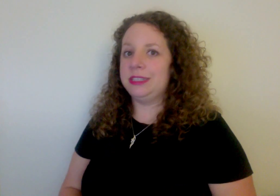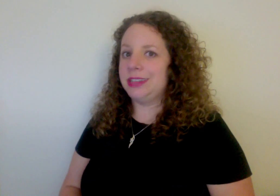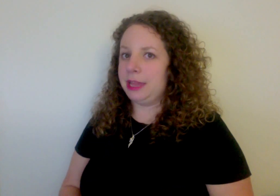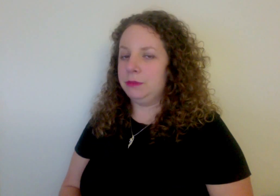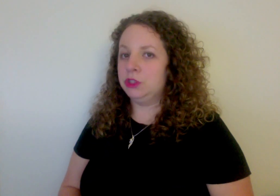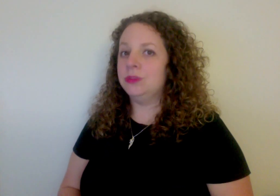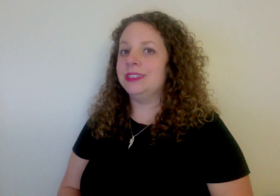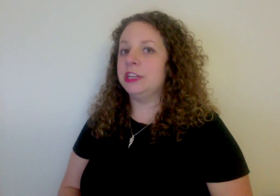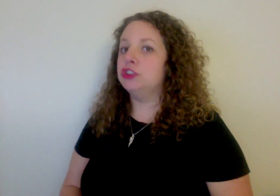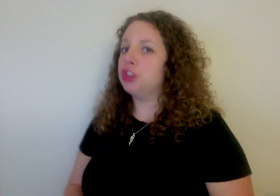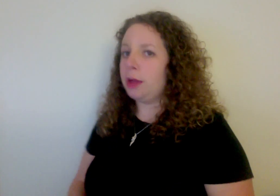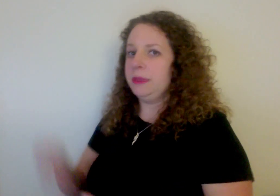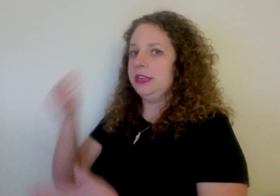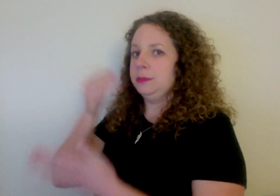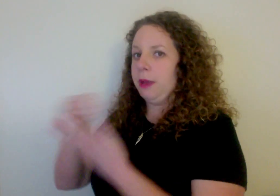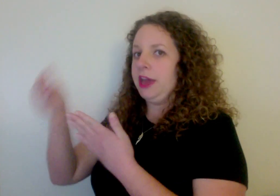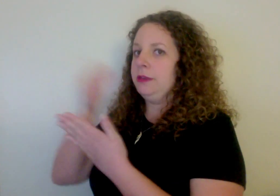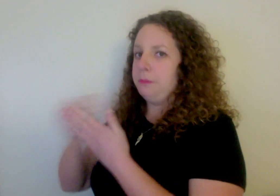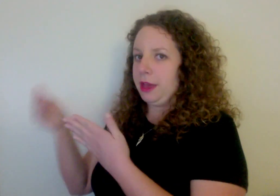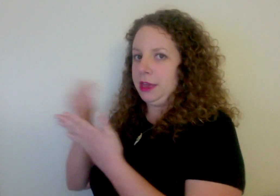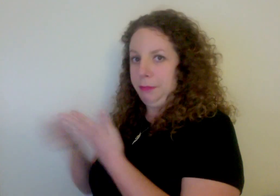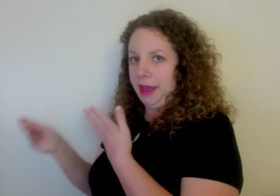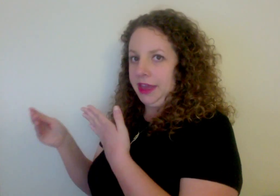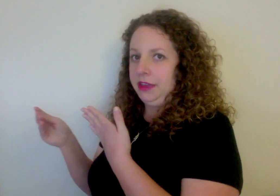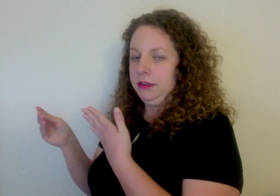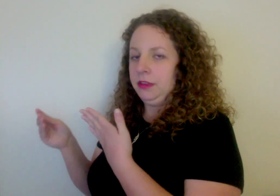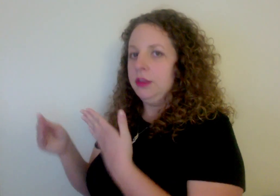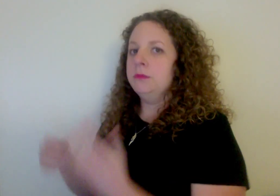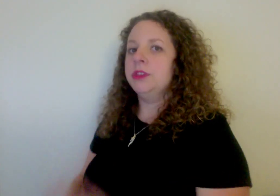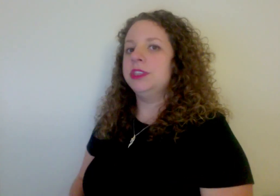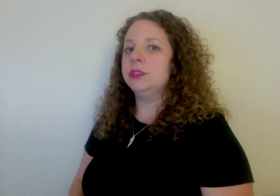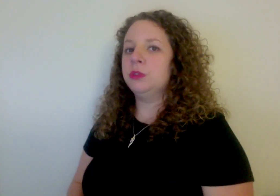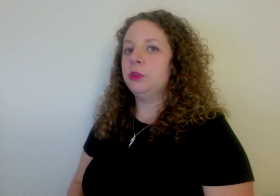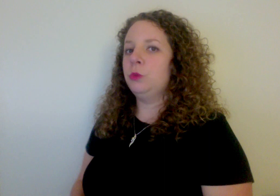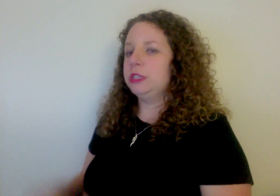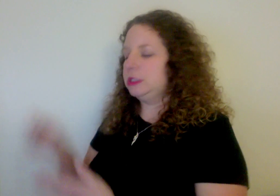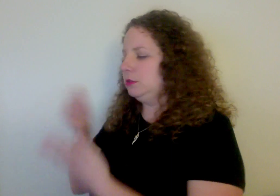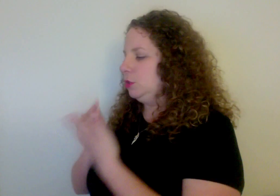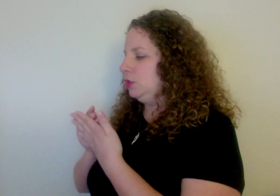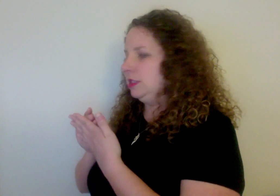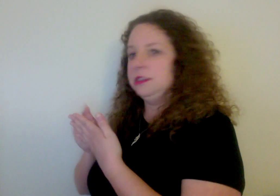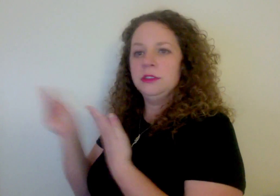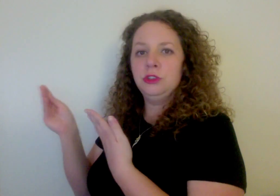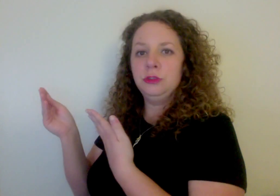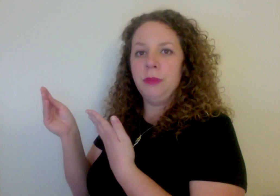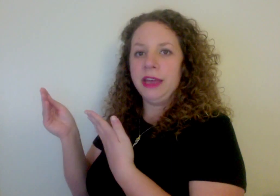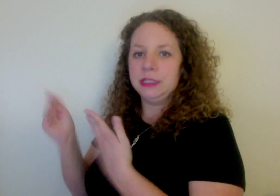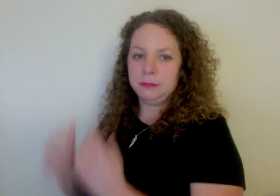time. So the sign shopping is buy, buy, buy, but this is only once, so just to buy something.